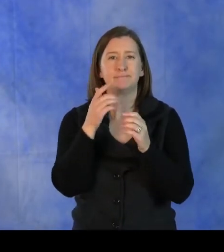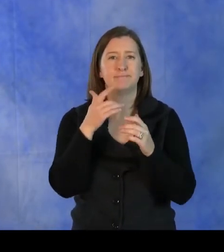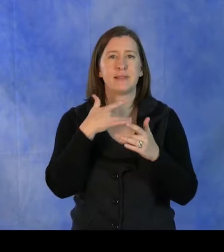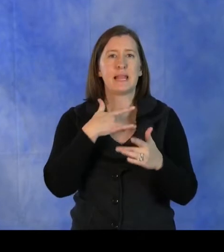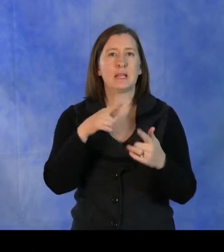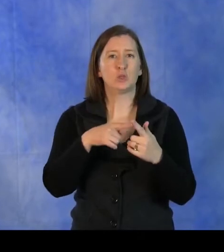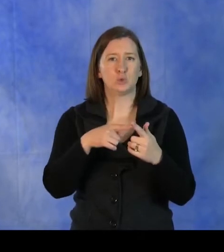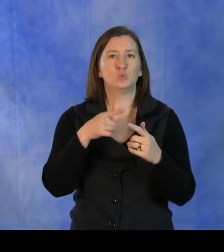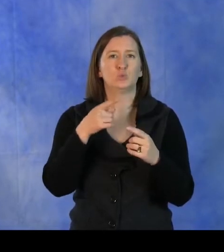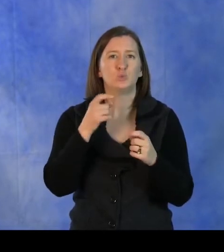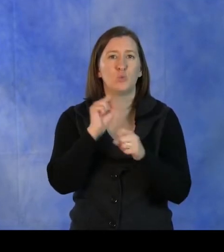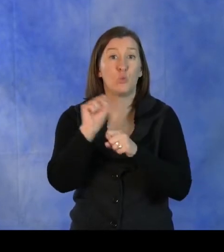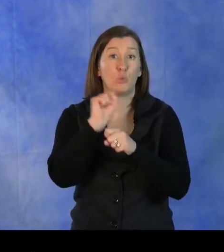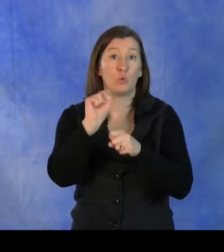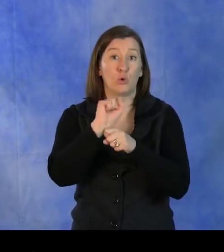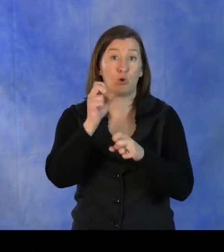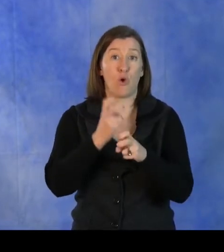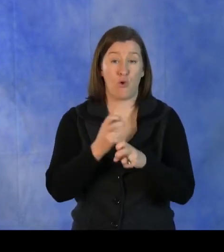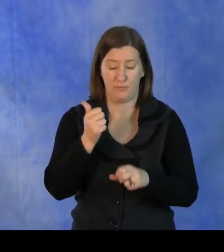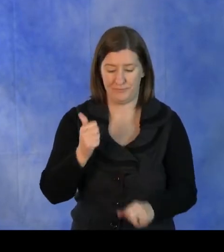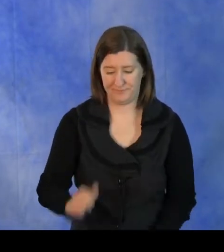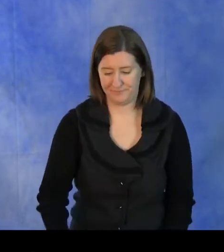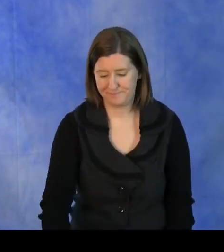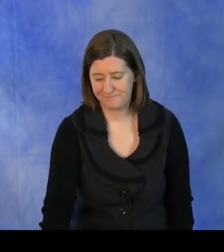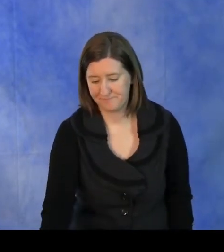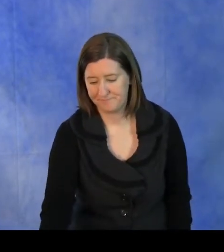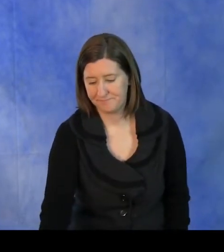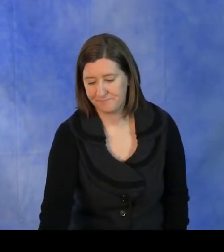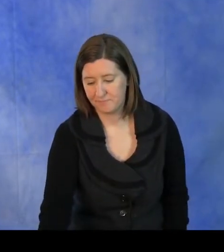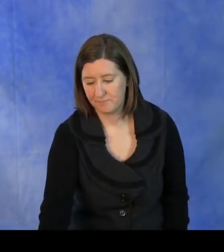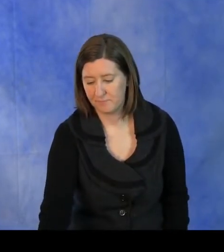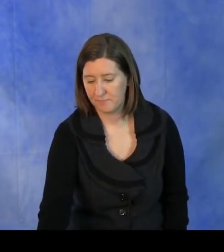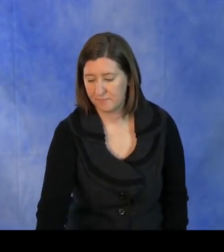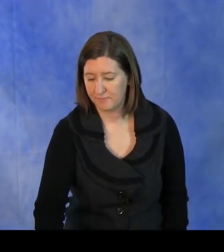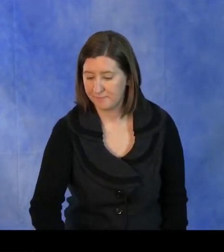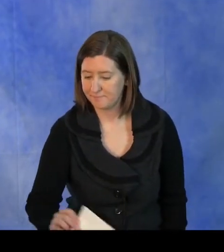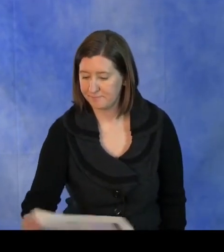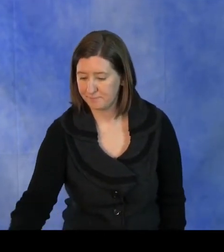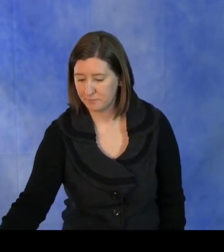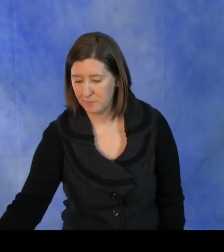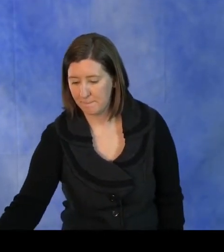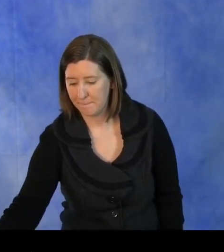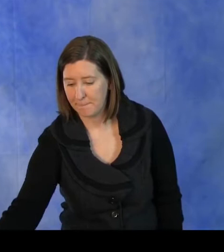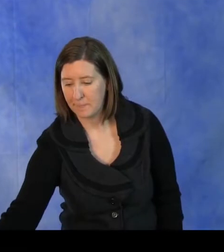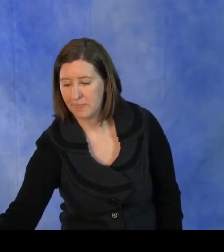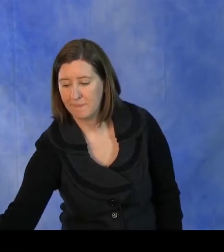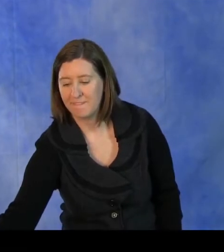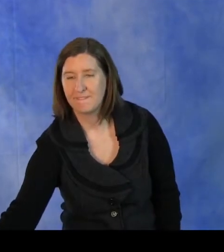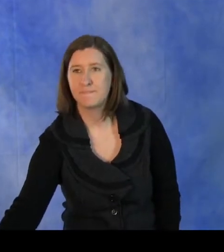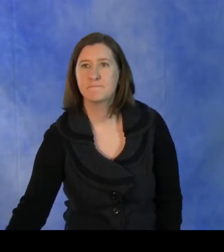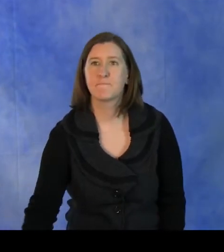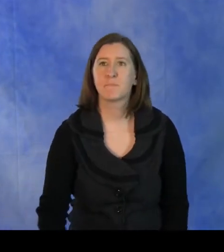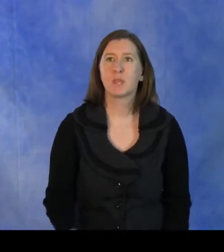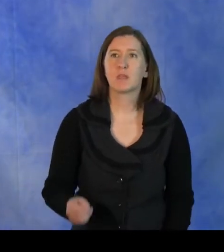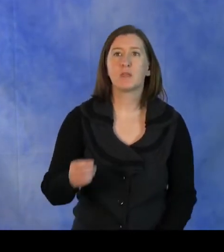That's motivating for them to be able to, and they will work harder.